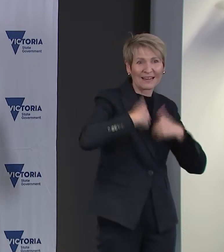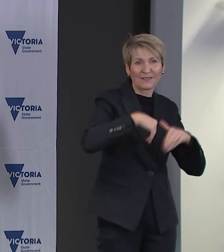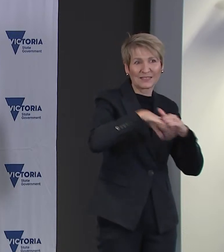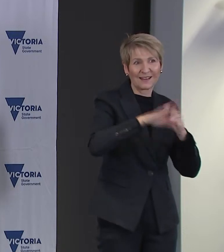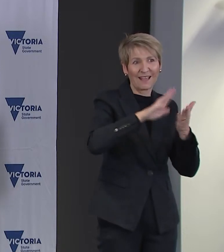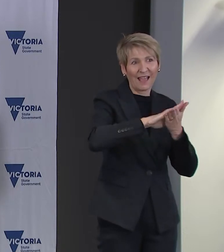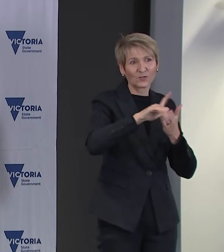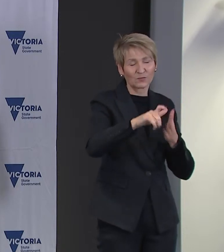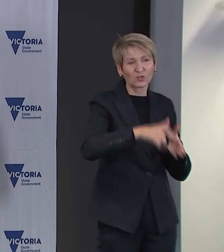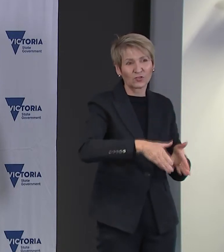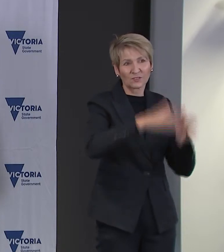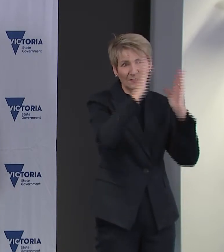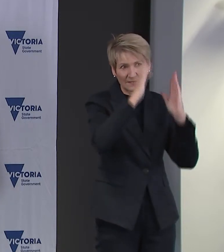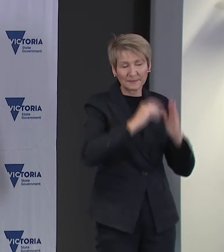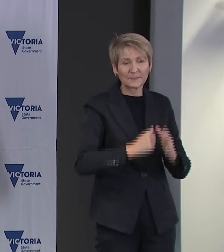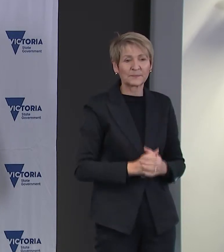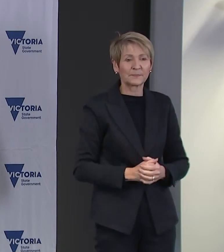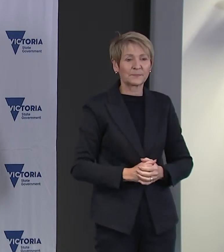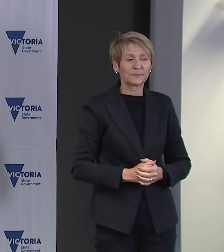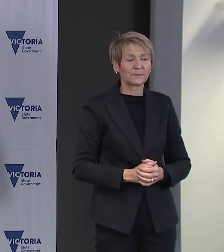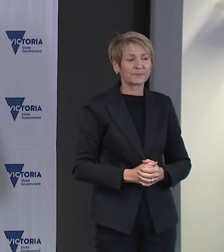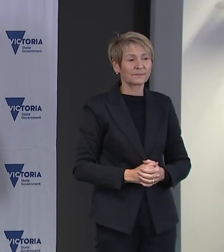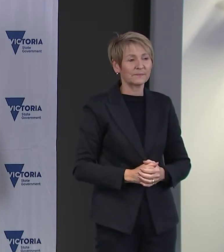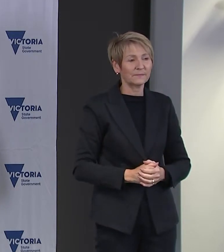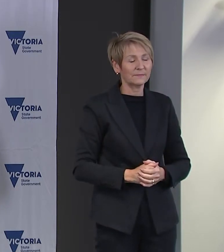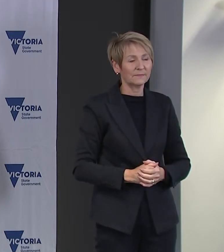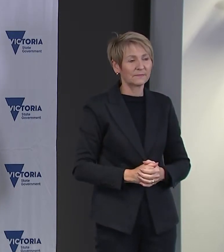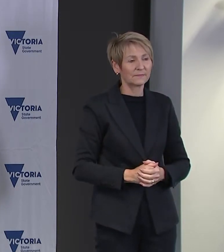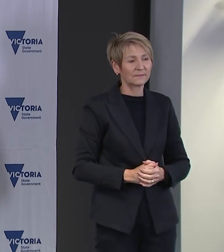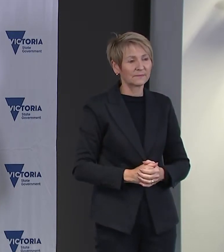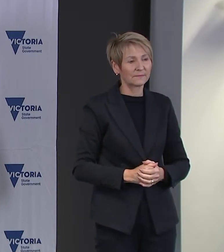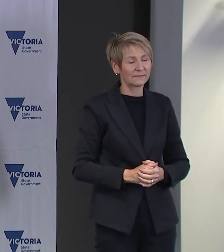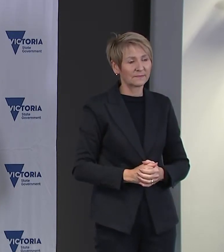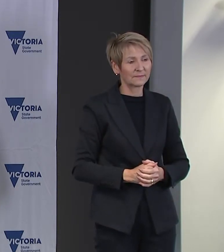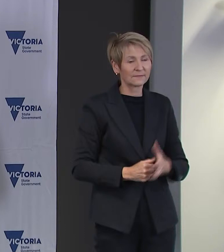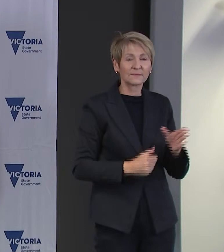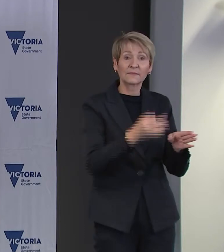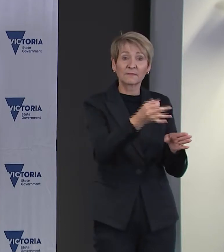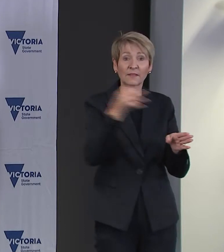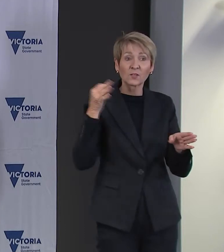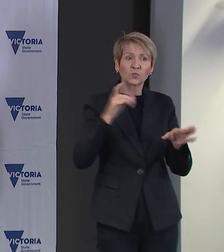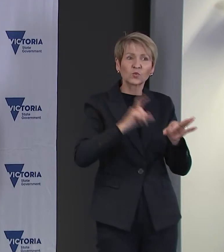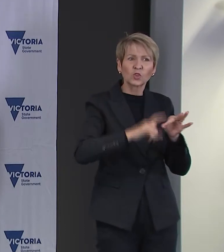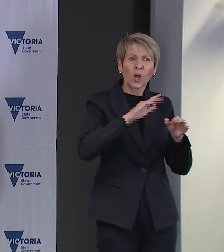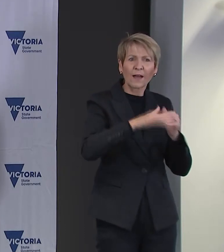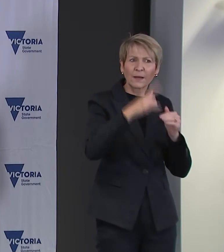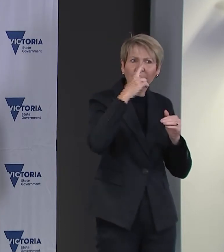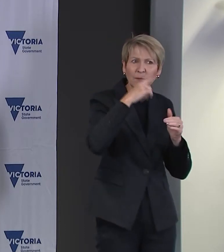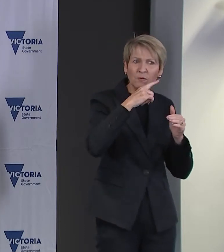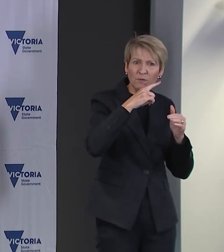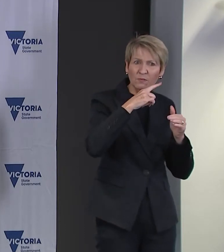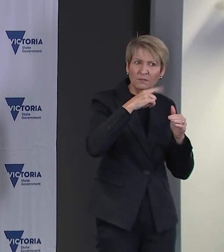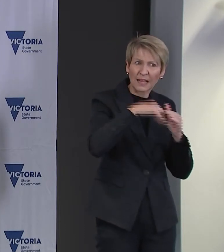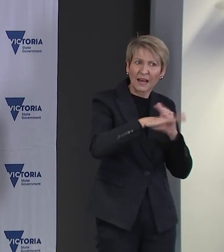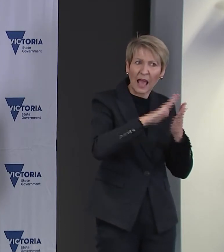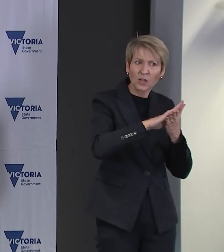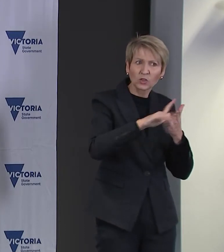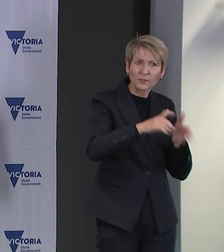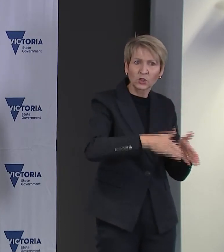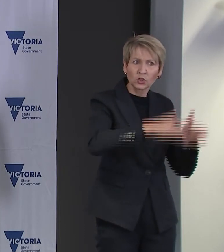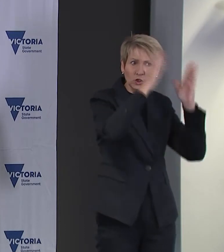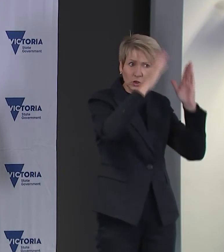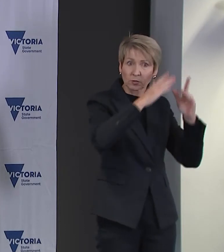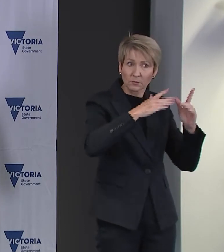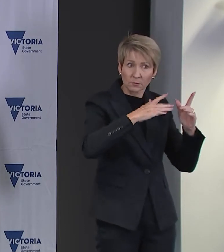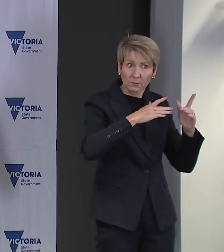high-risk housing settings. Jerome's just vaccination uptake has been for people in public housing spaces? Overall, not what we want it